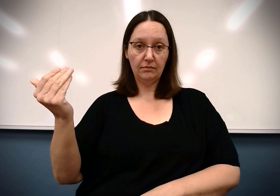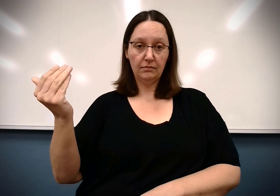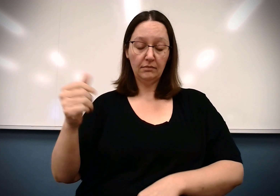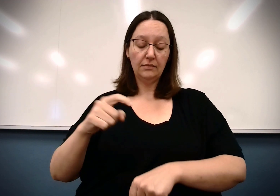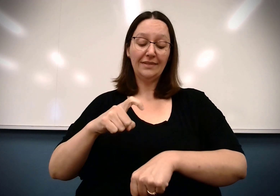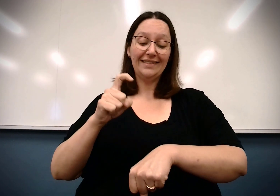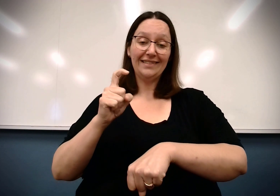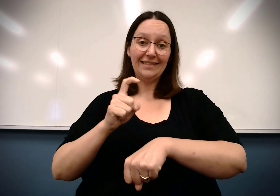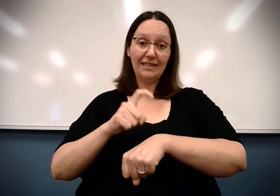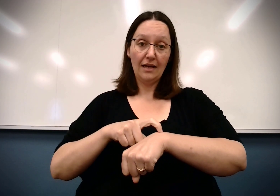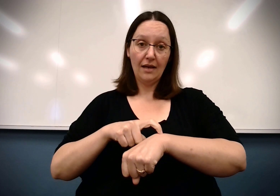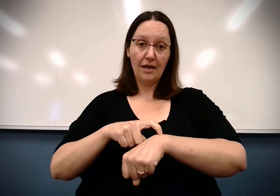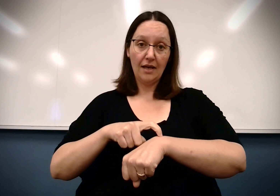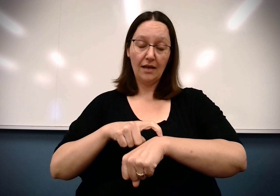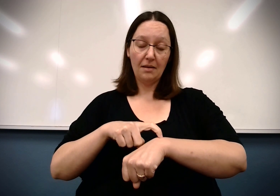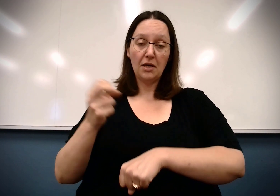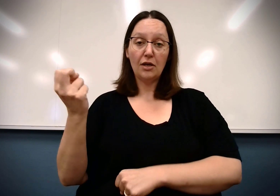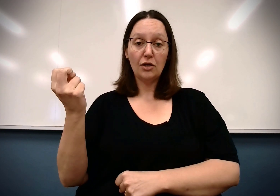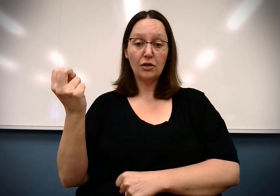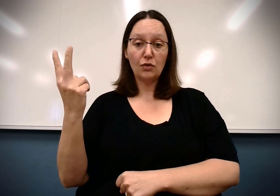10:15. Time